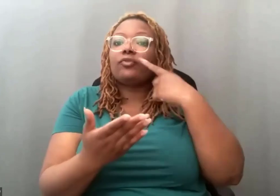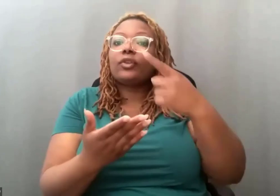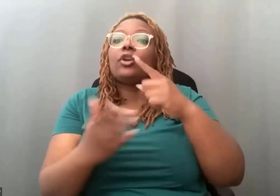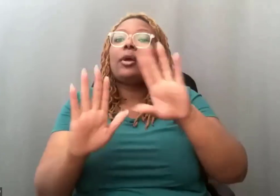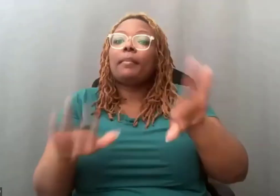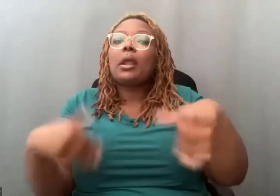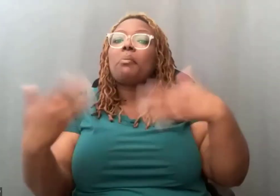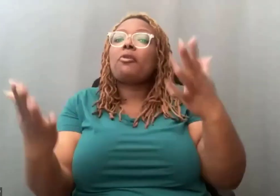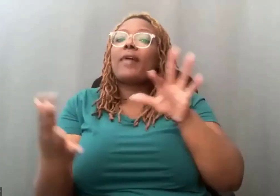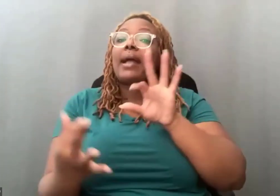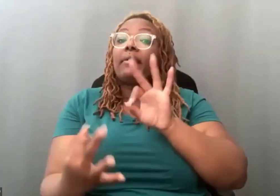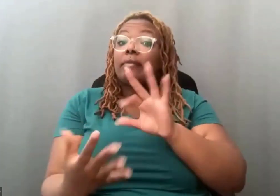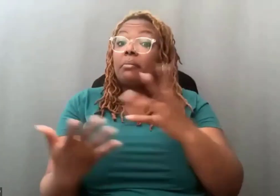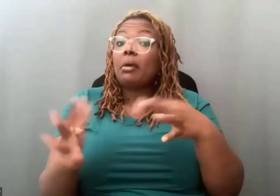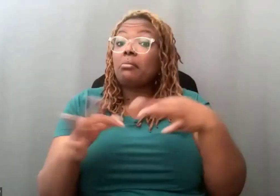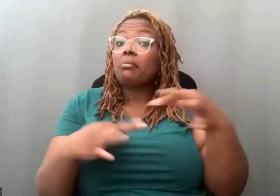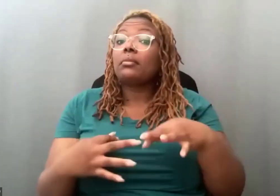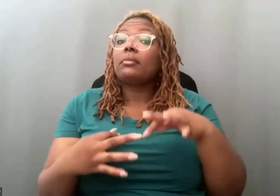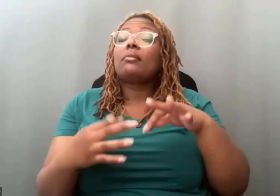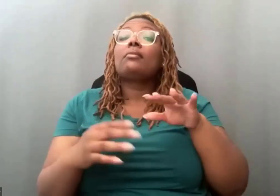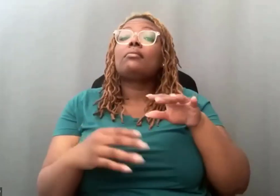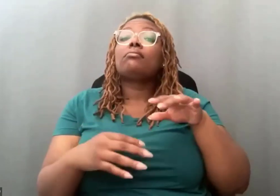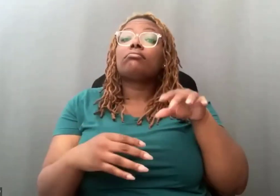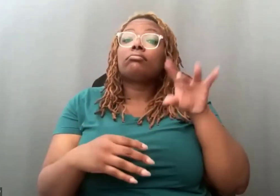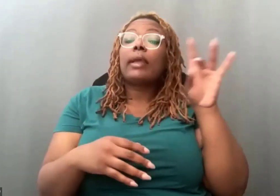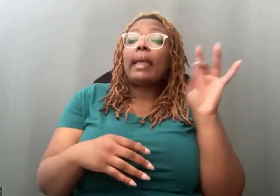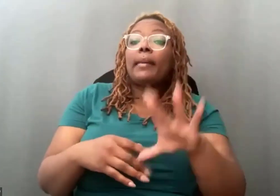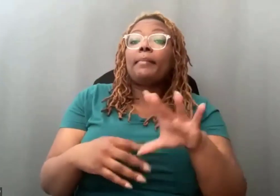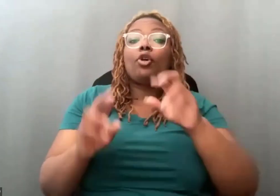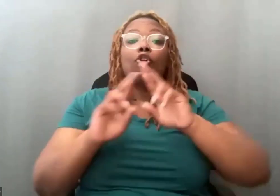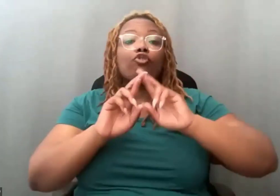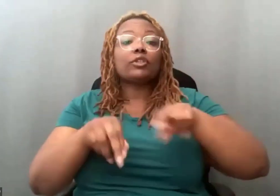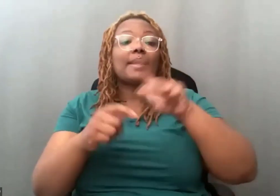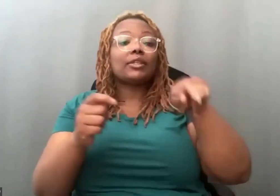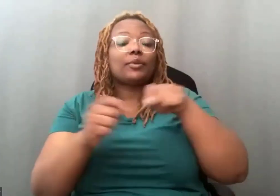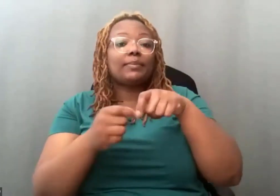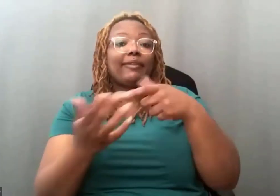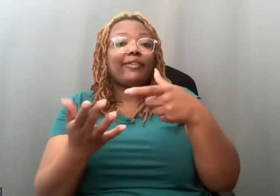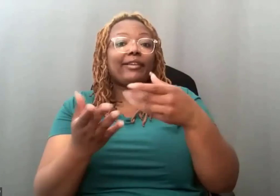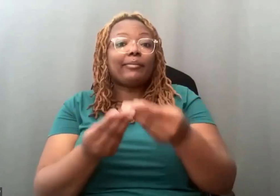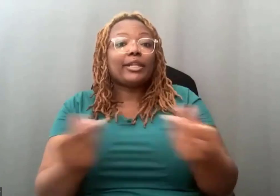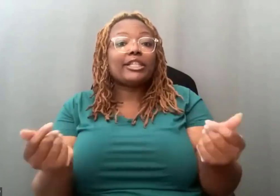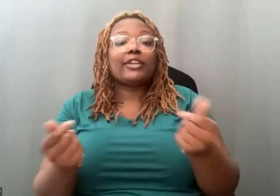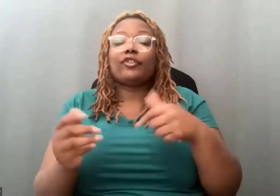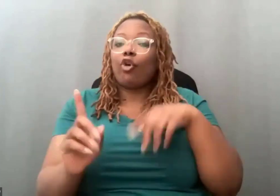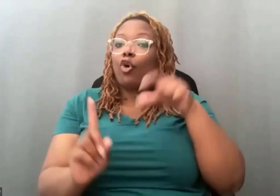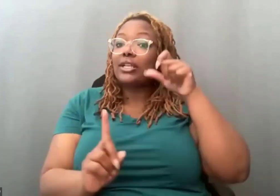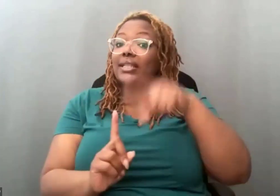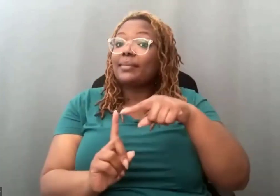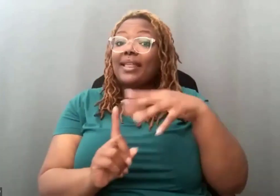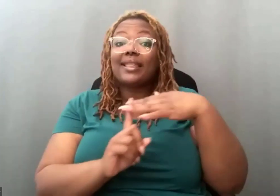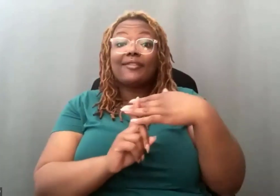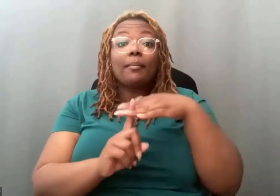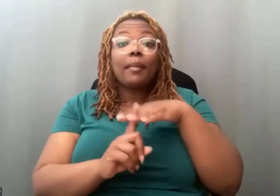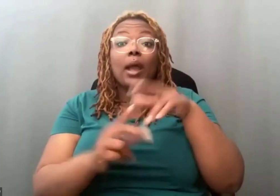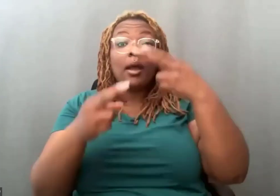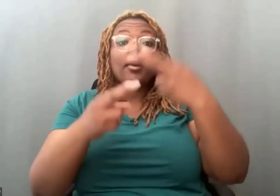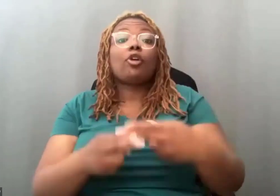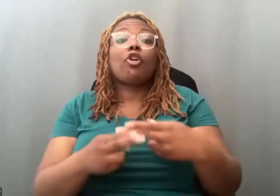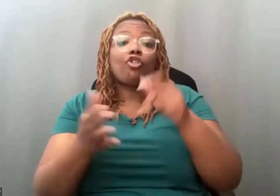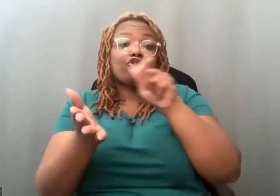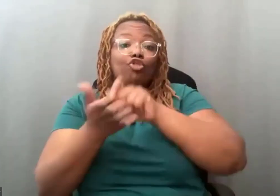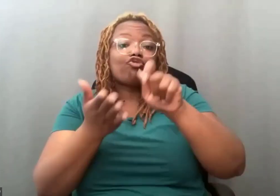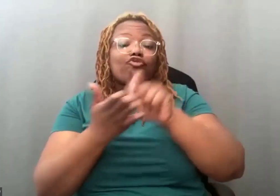defines feedback as input or response to specific material or stimuli. In this environment, this refers to the writing